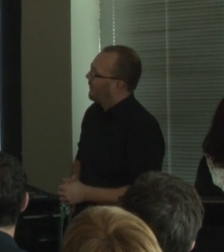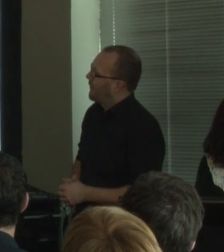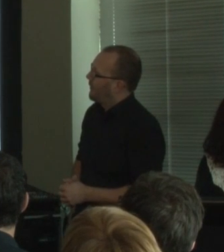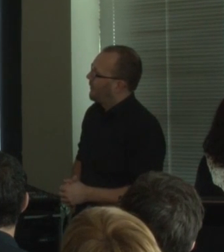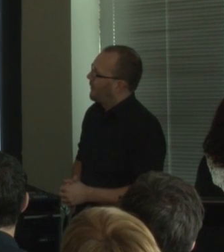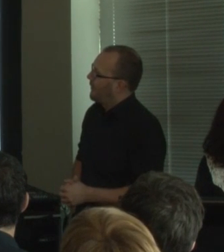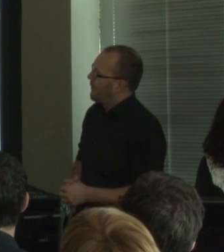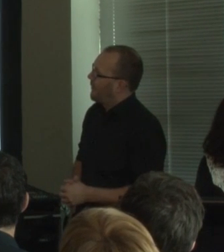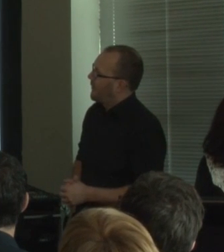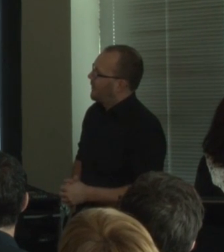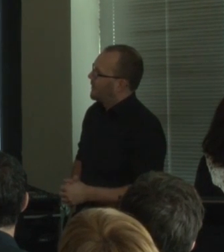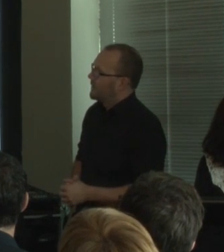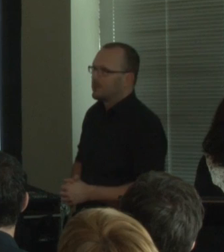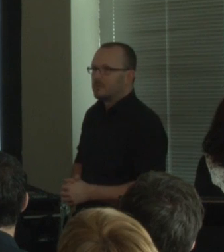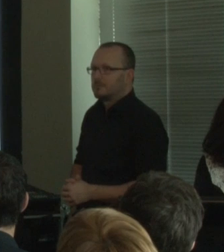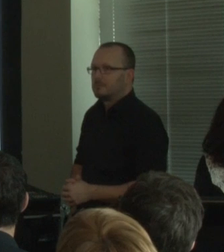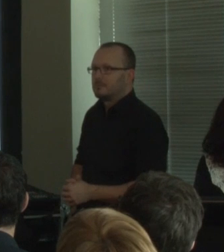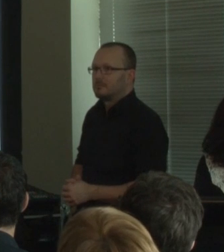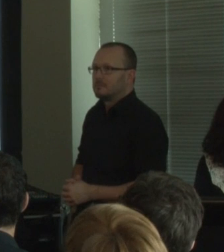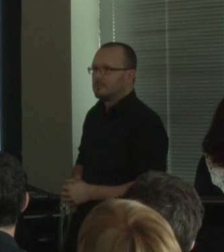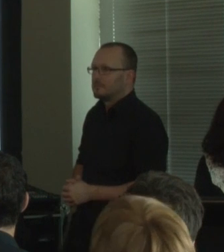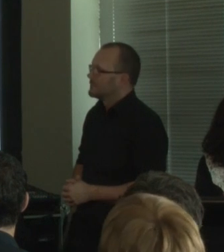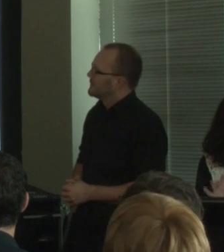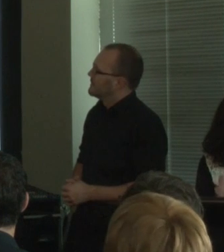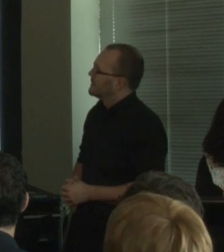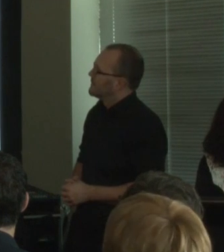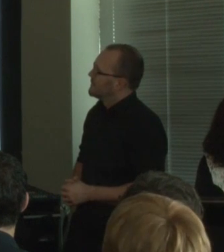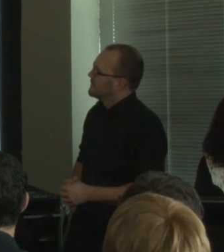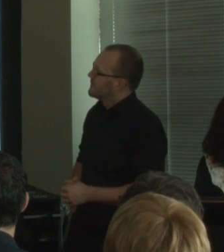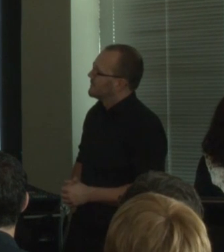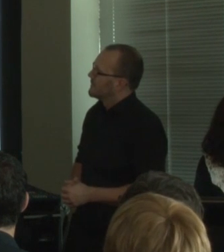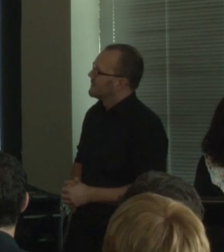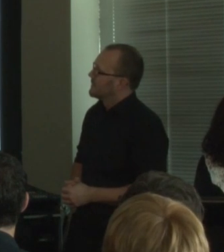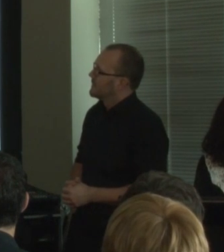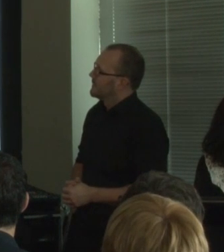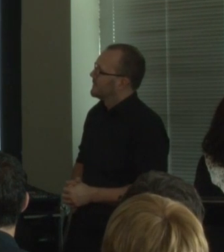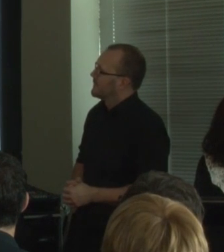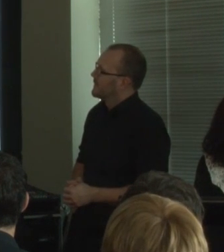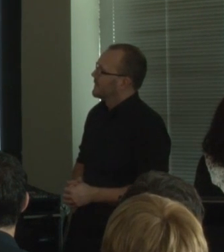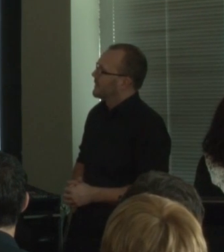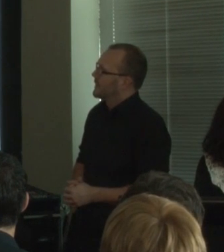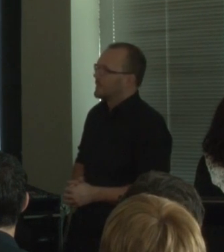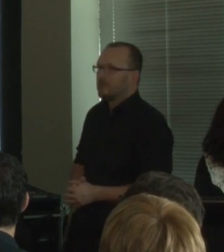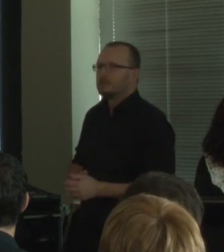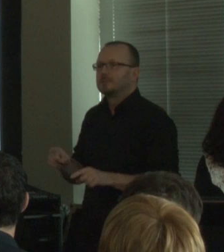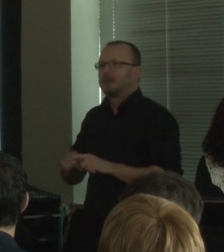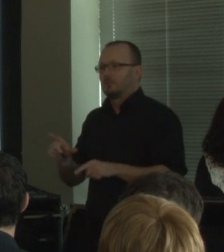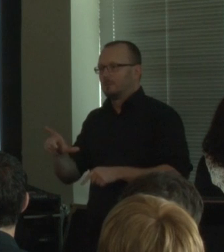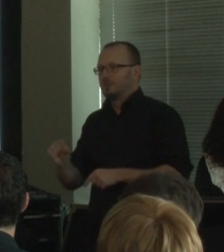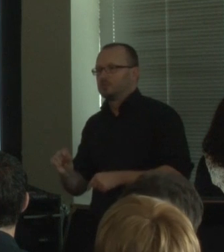look at it. It gives you information and a photograph, and again, you just pinch and zoom. Very intuitive.